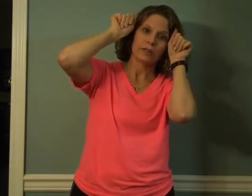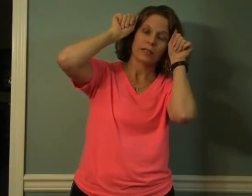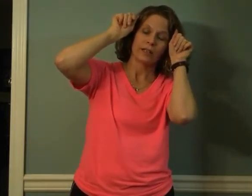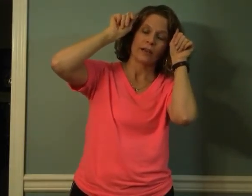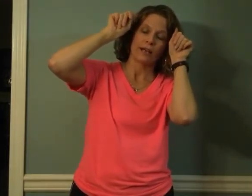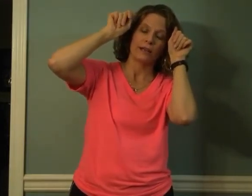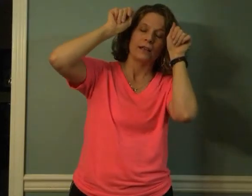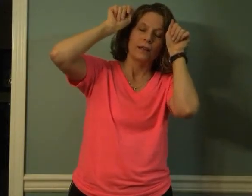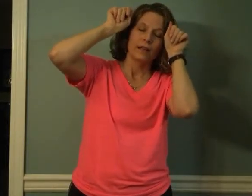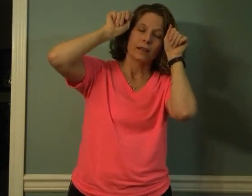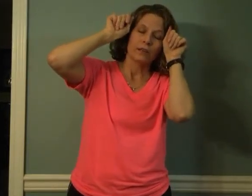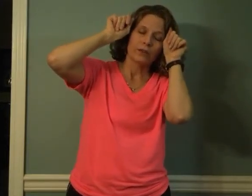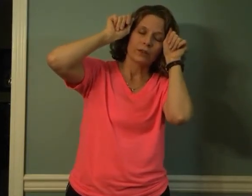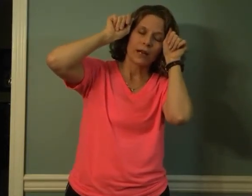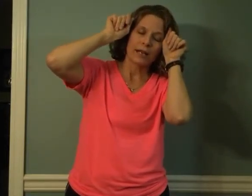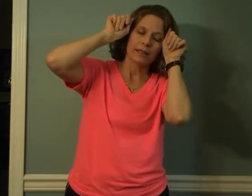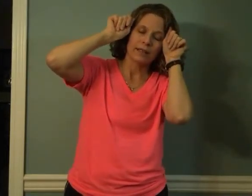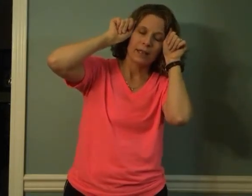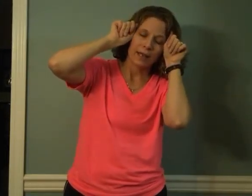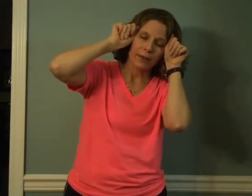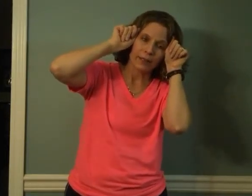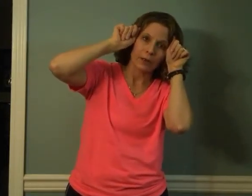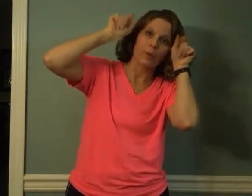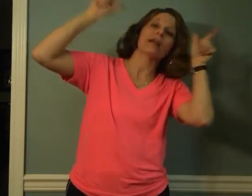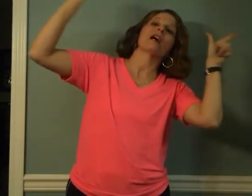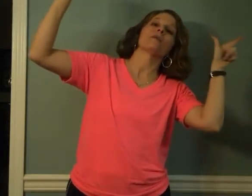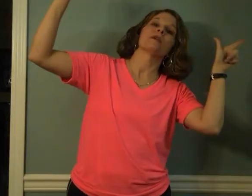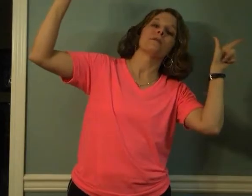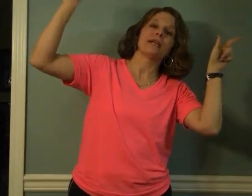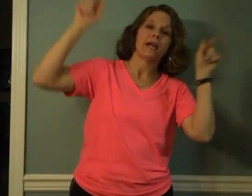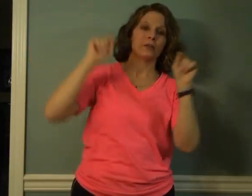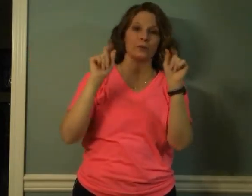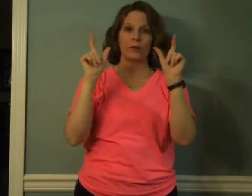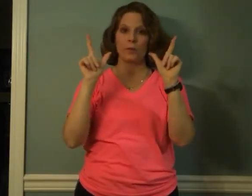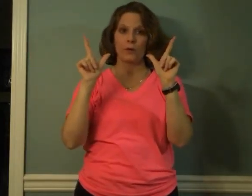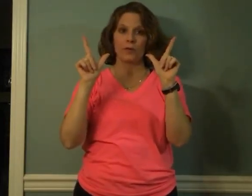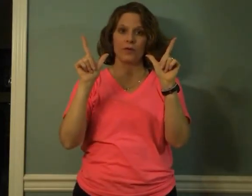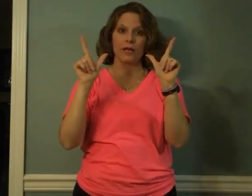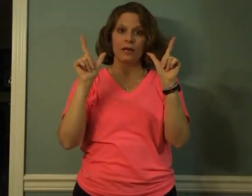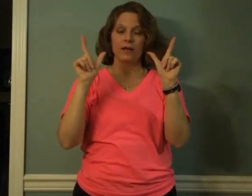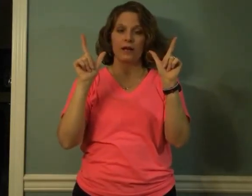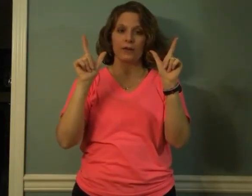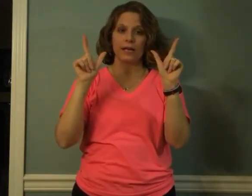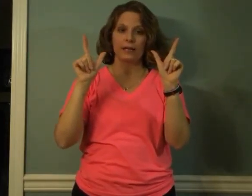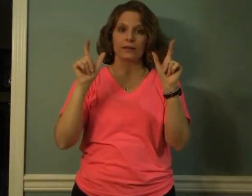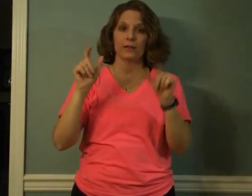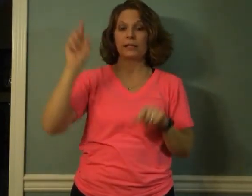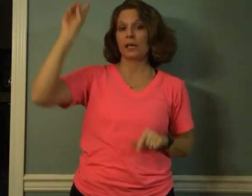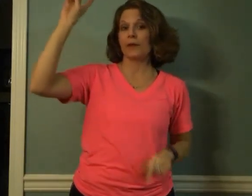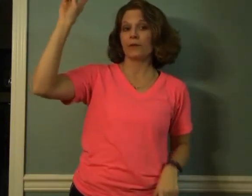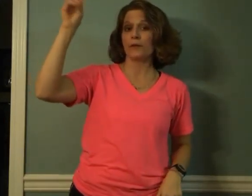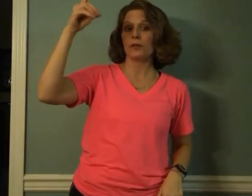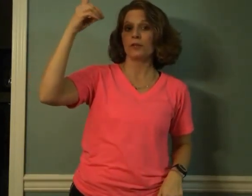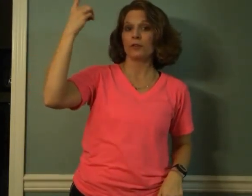next to your head, and close your eyes, and then like you wake up. Make L's with both of your hands. So it's going to be First